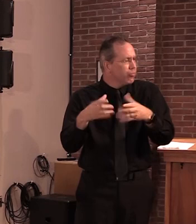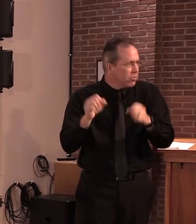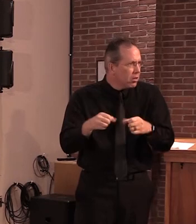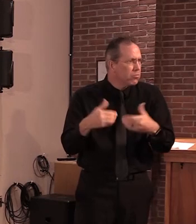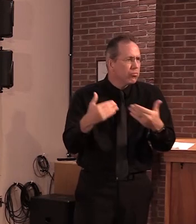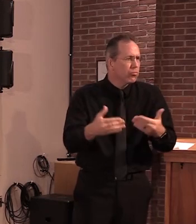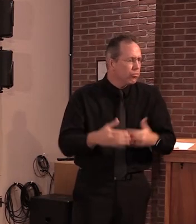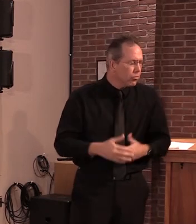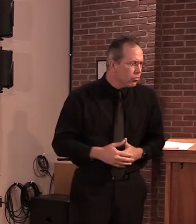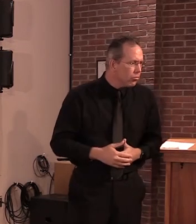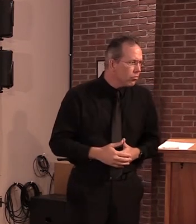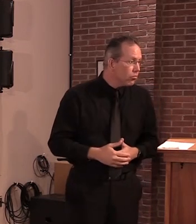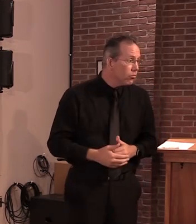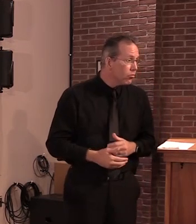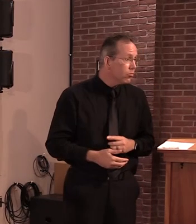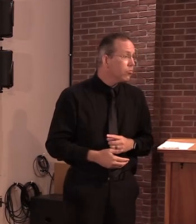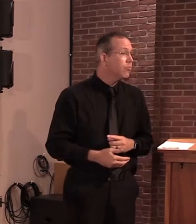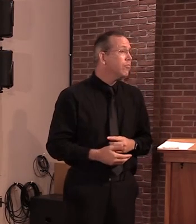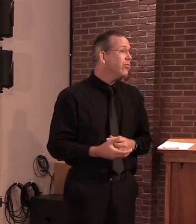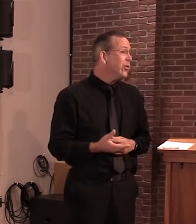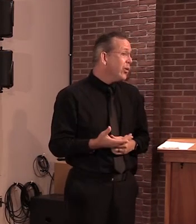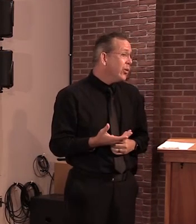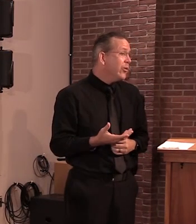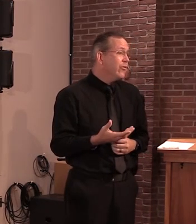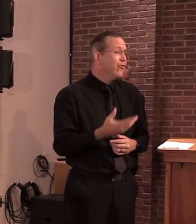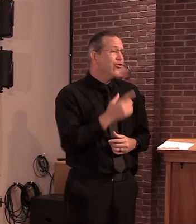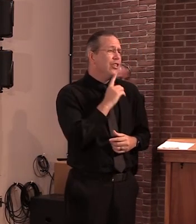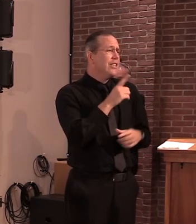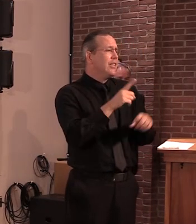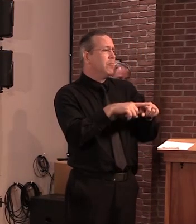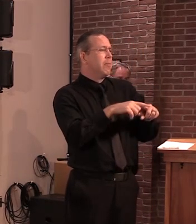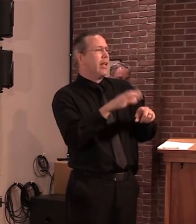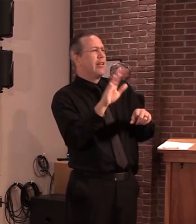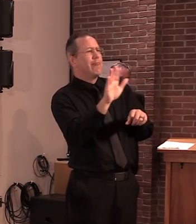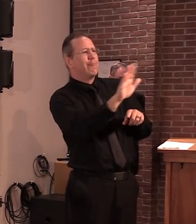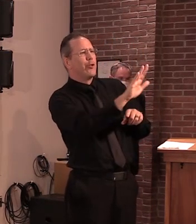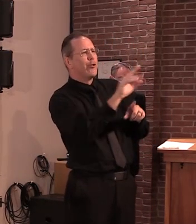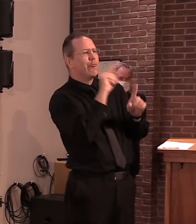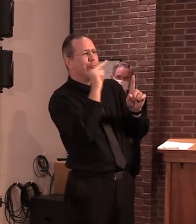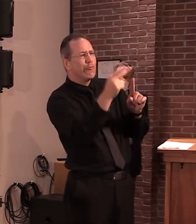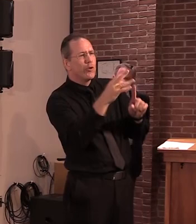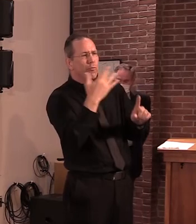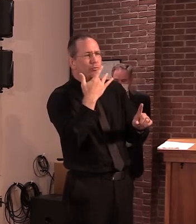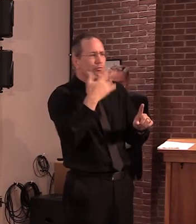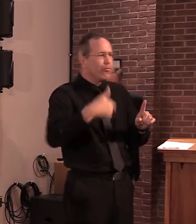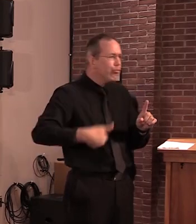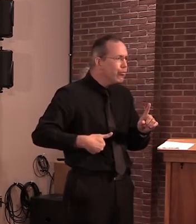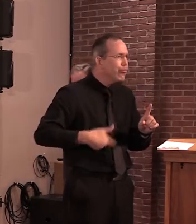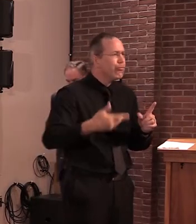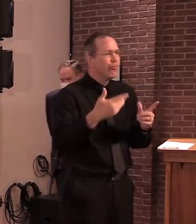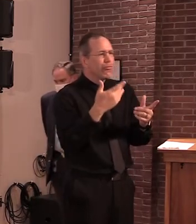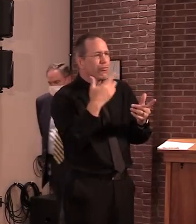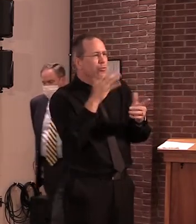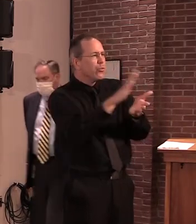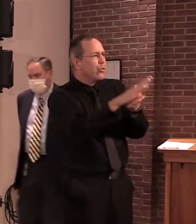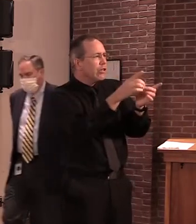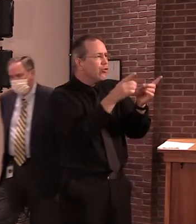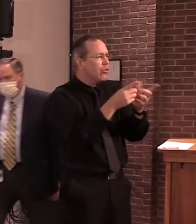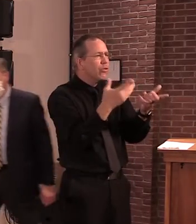at the glass half full or half empty, this could benefit many families as well. Secretary French.